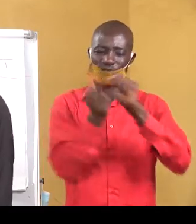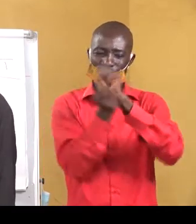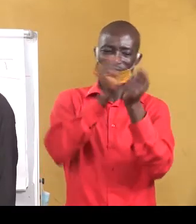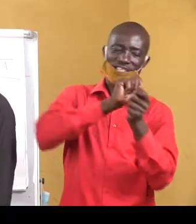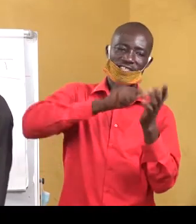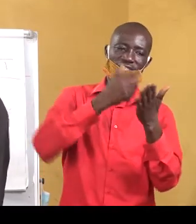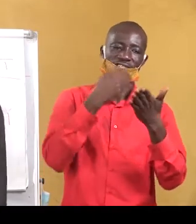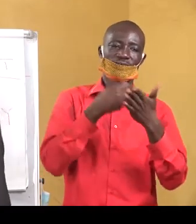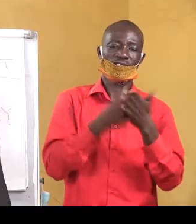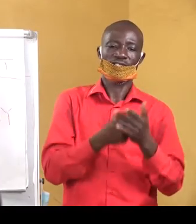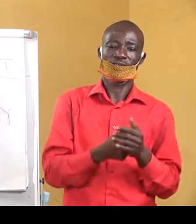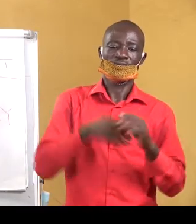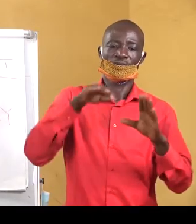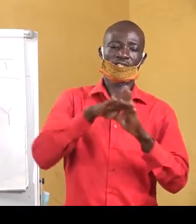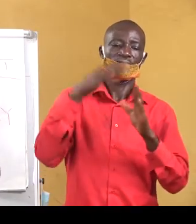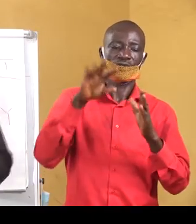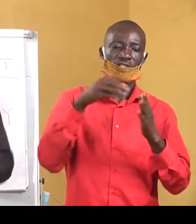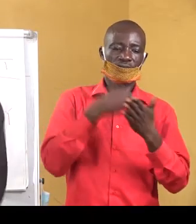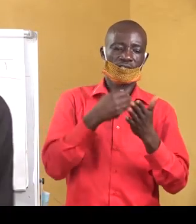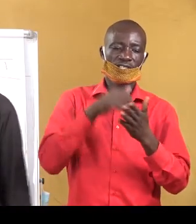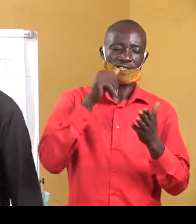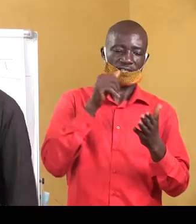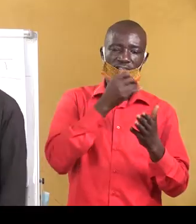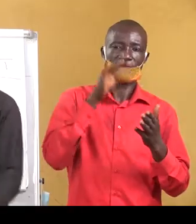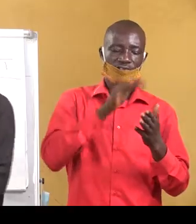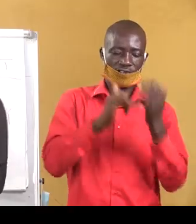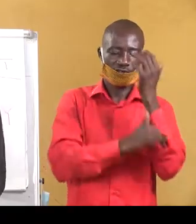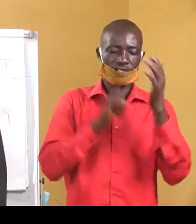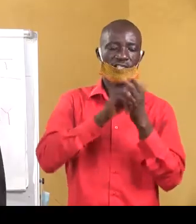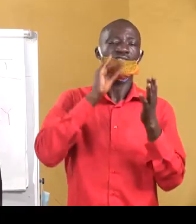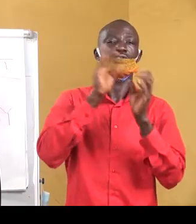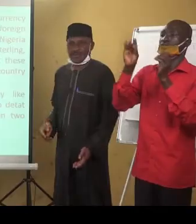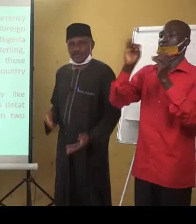currency into the currency of a country that you are doing